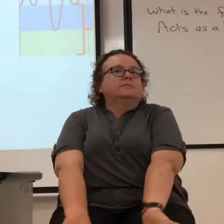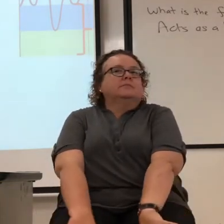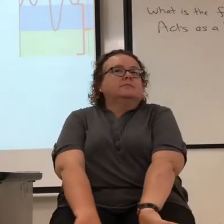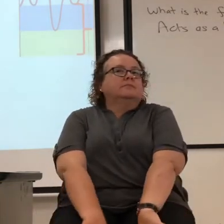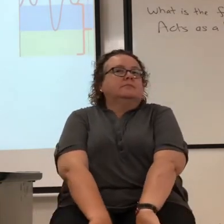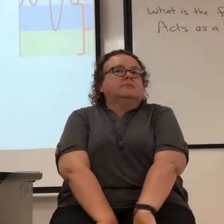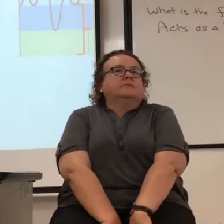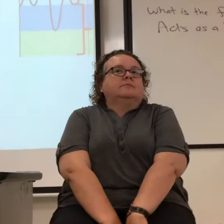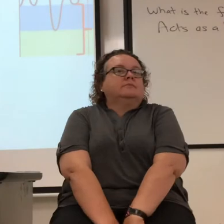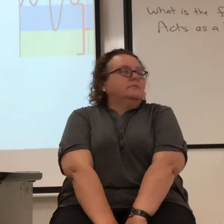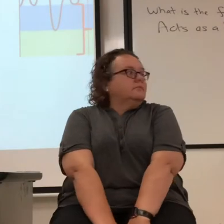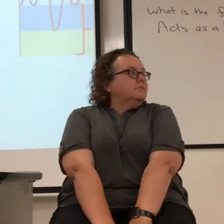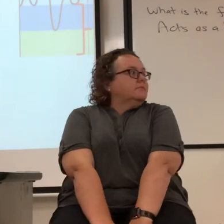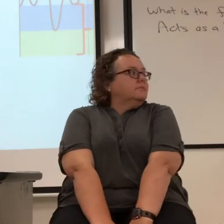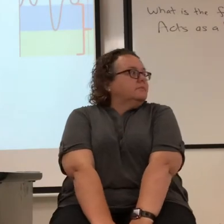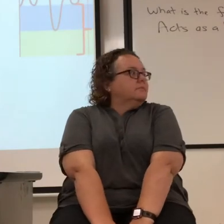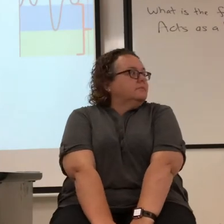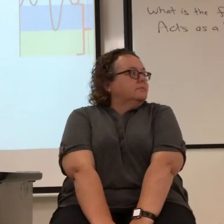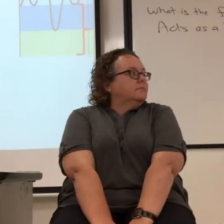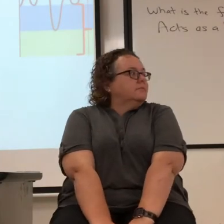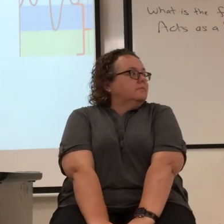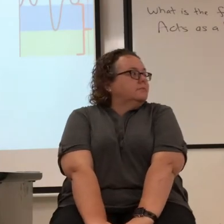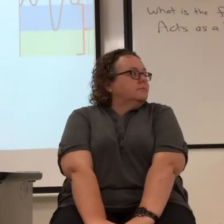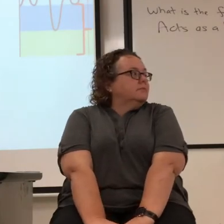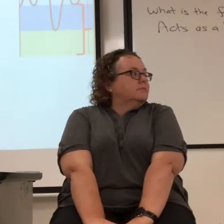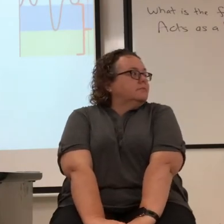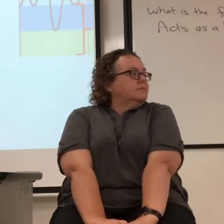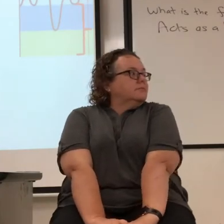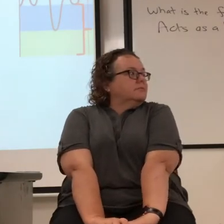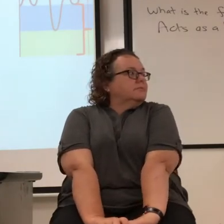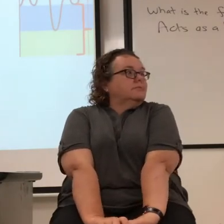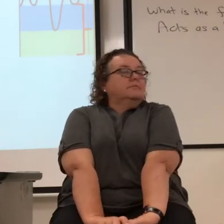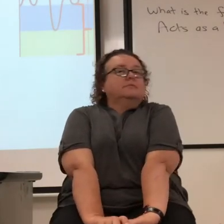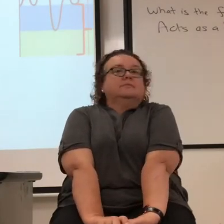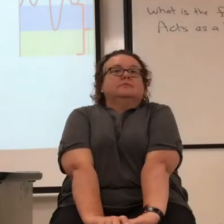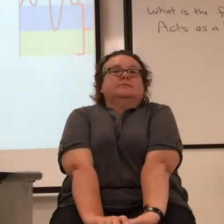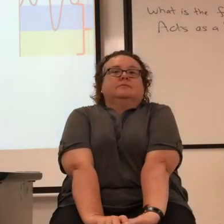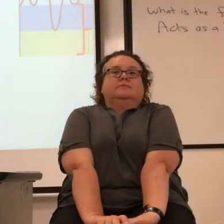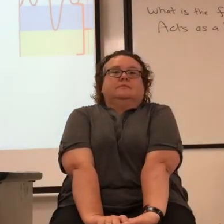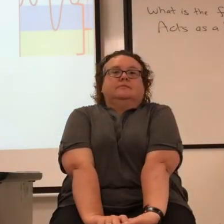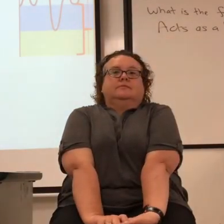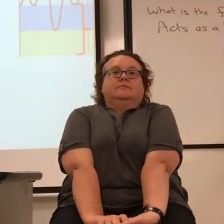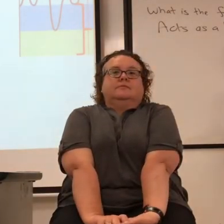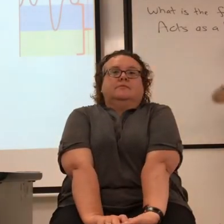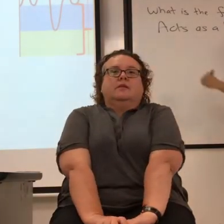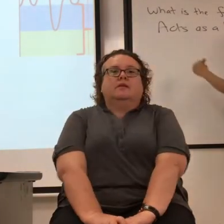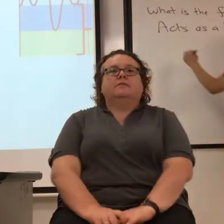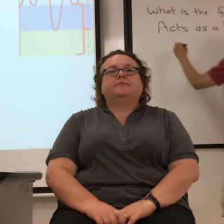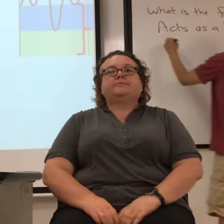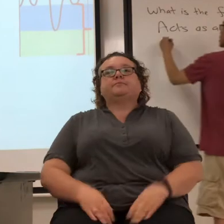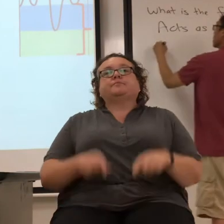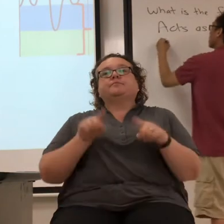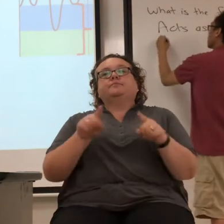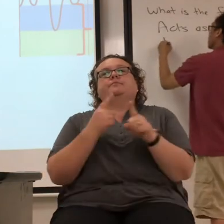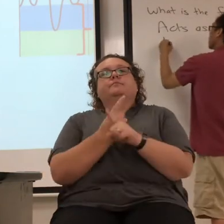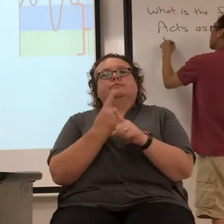in O2, CO2 during normal inspiration, expiration.